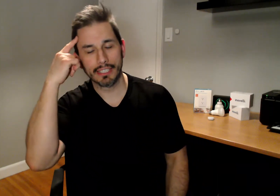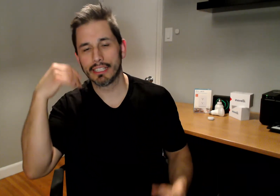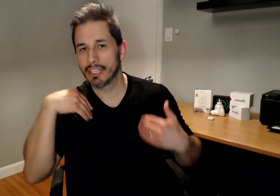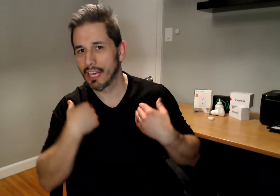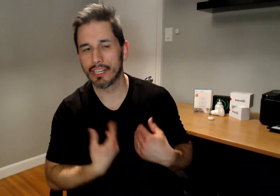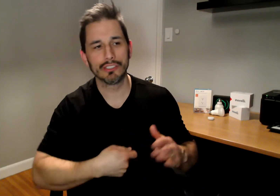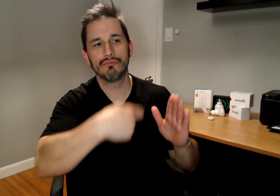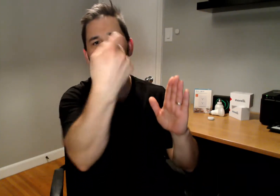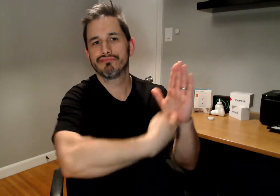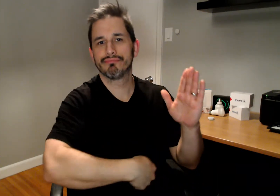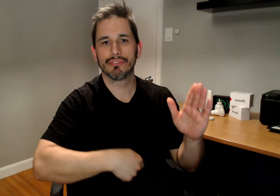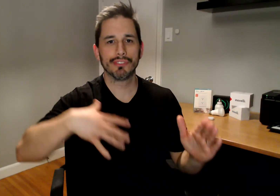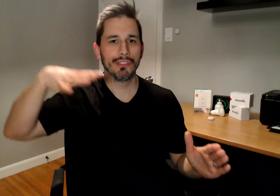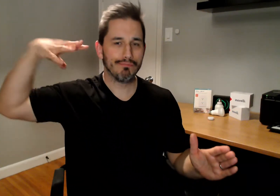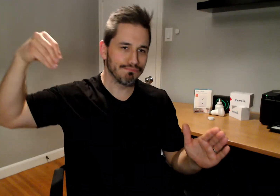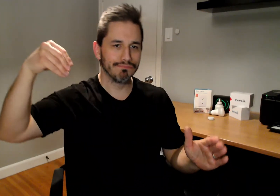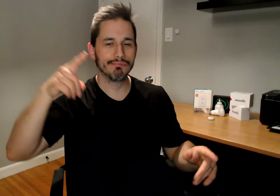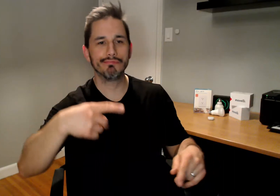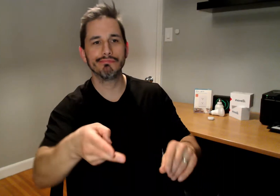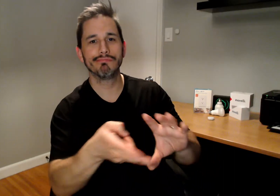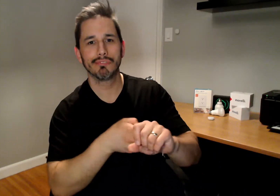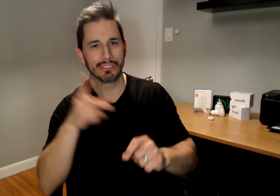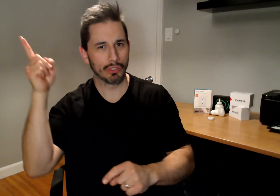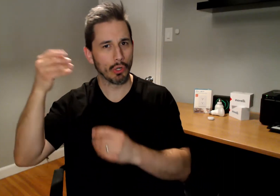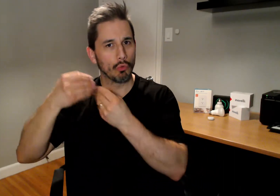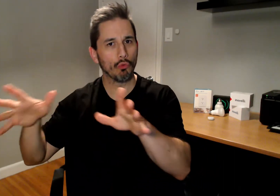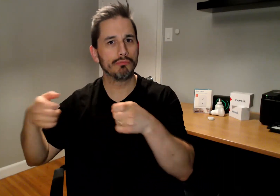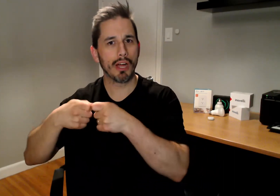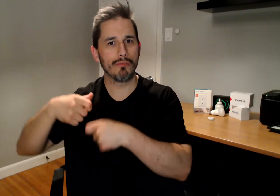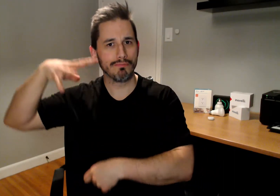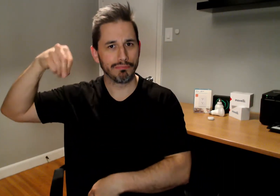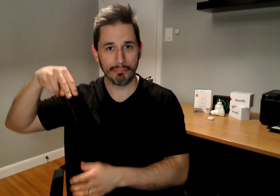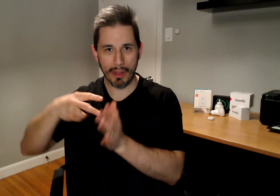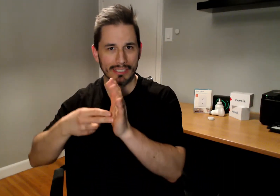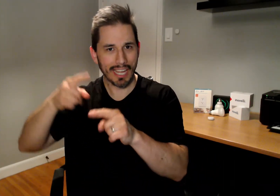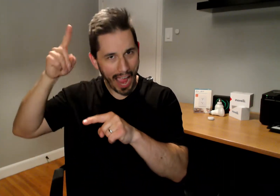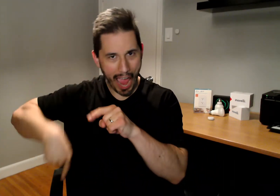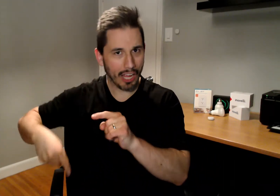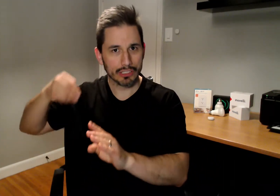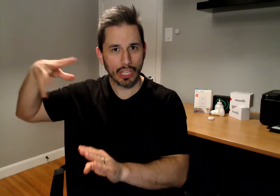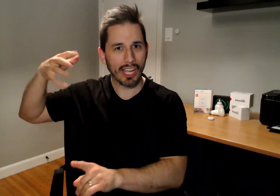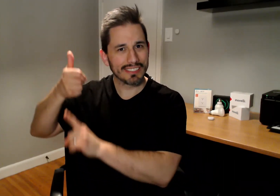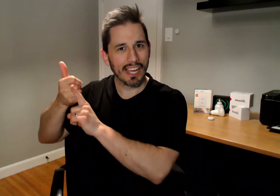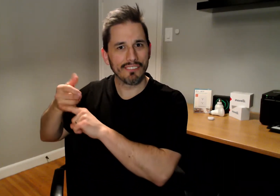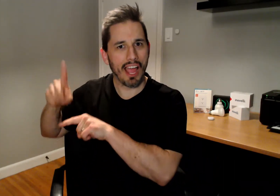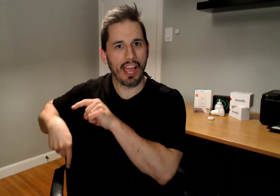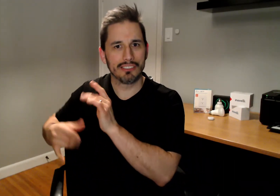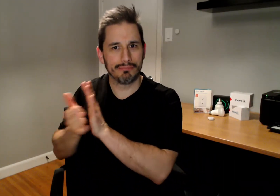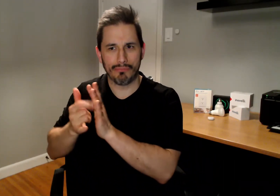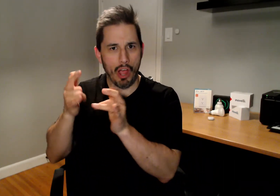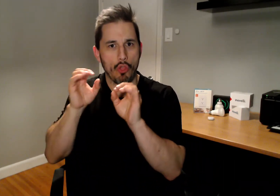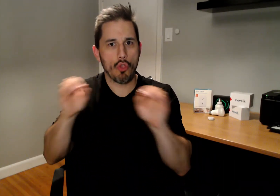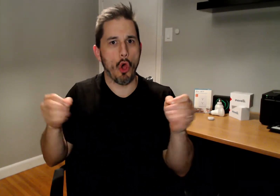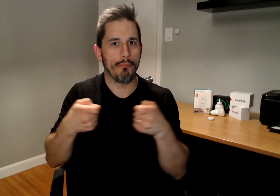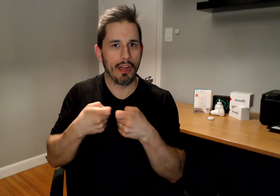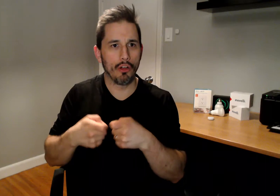bulb installed. Sometimes she just forgets if she's tired, and she'll turn off that traditional light switch, meaning that there's